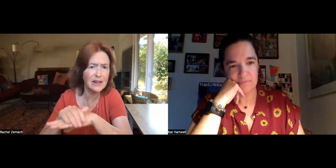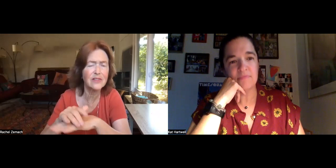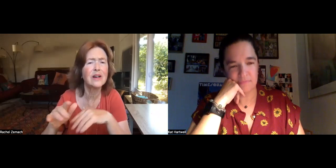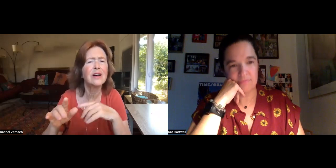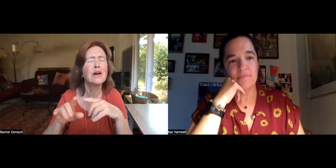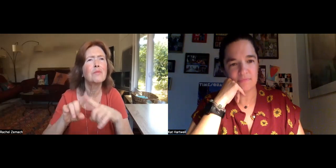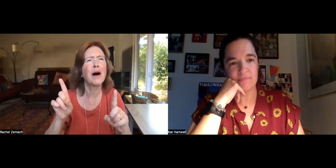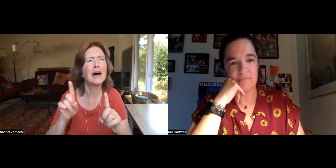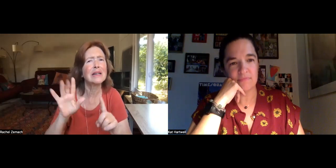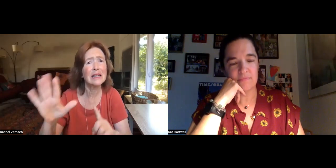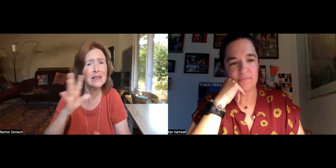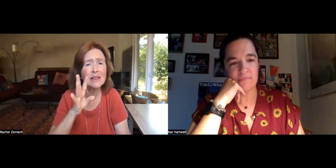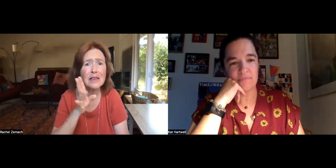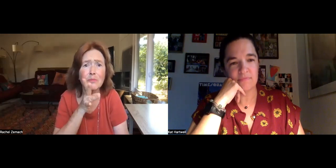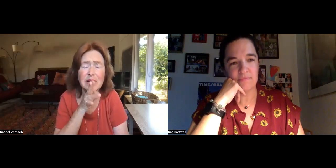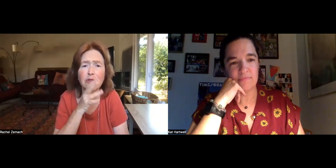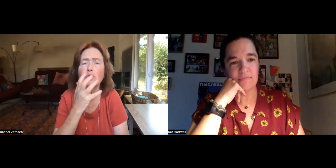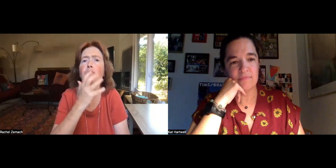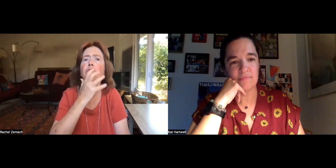English, but he